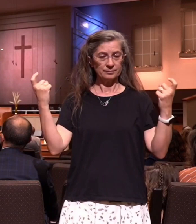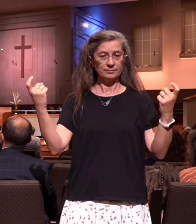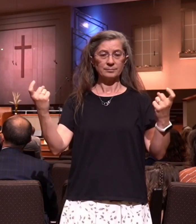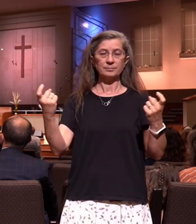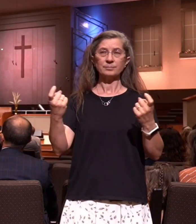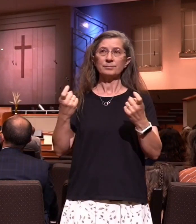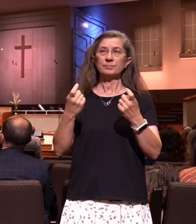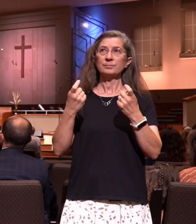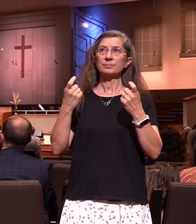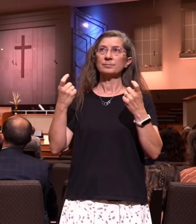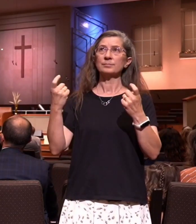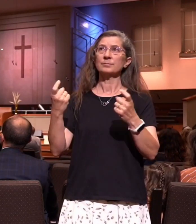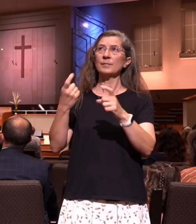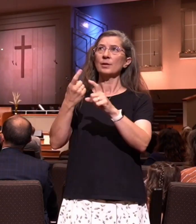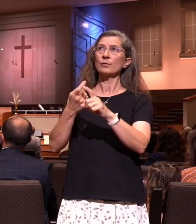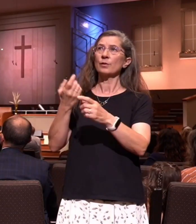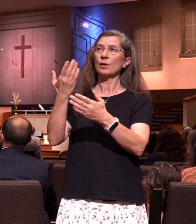from